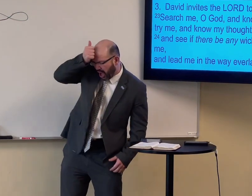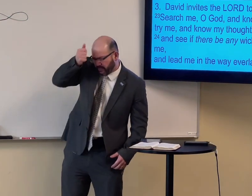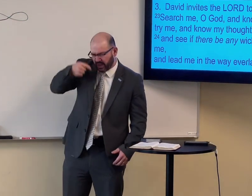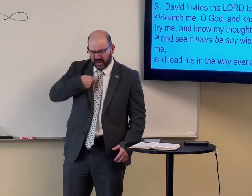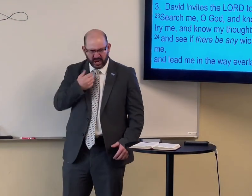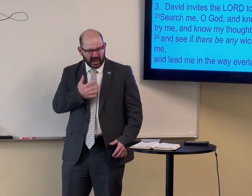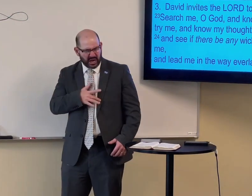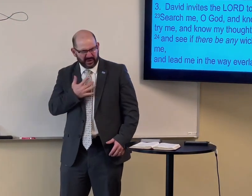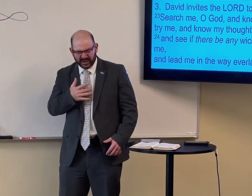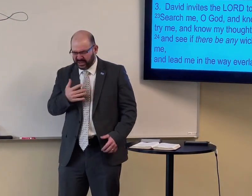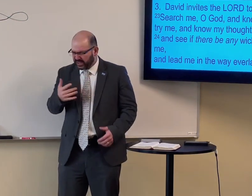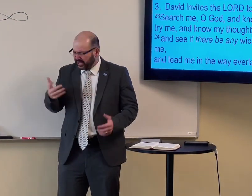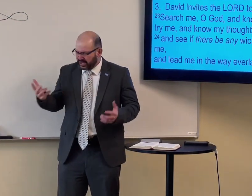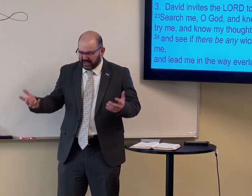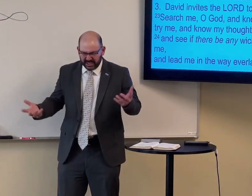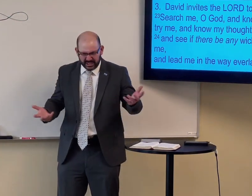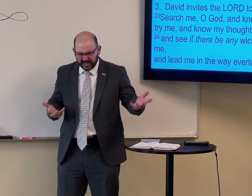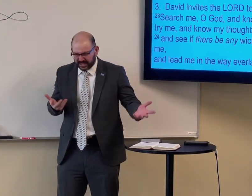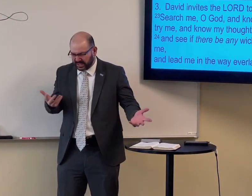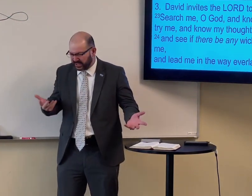not smart enough,